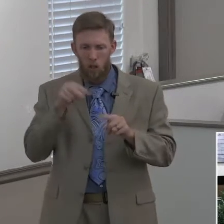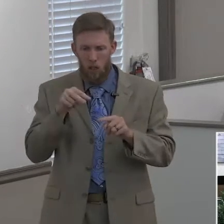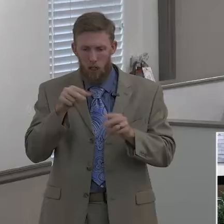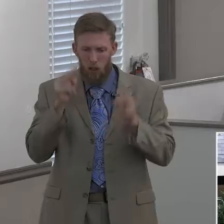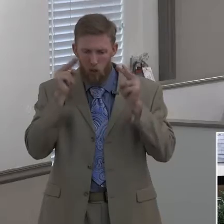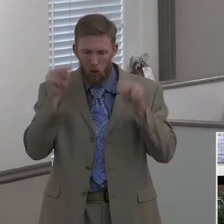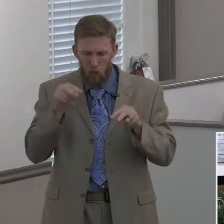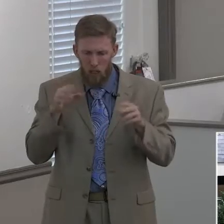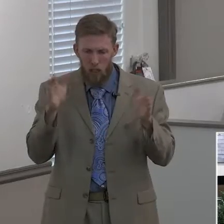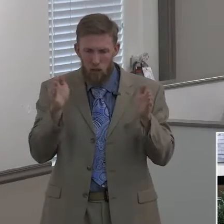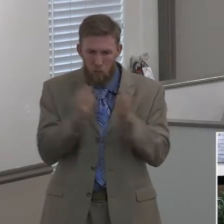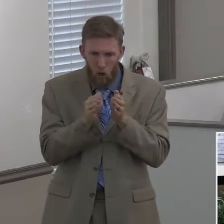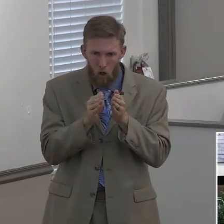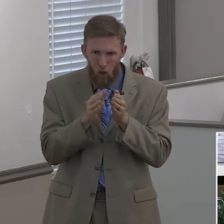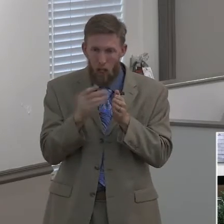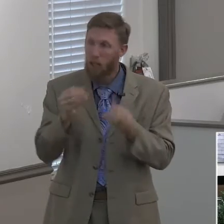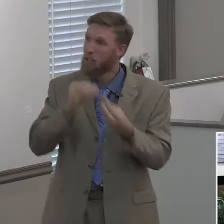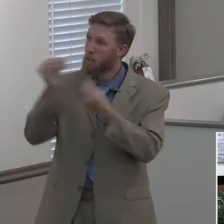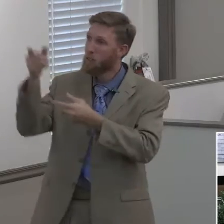it.